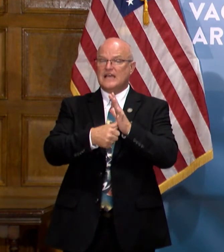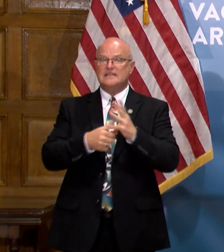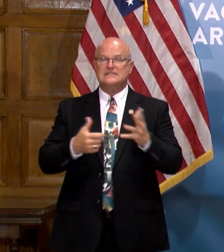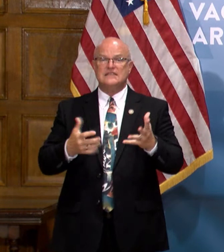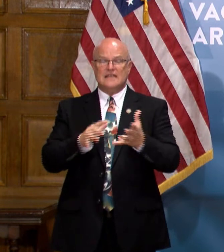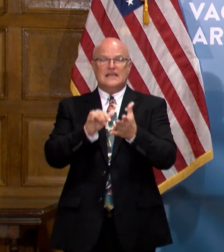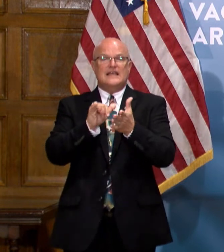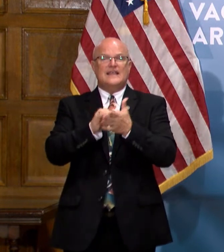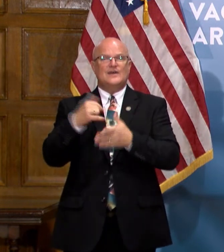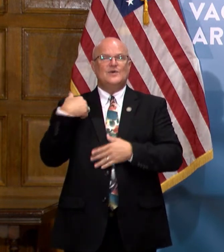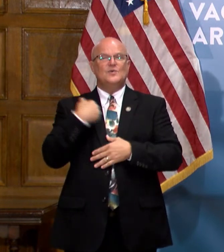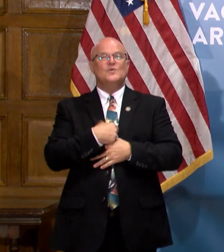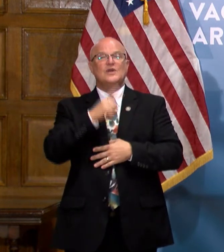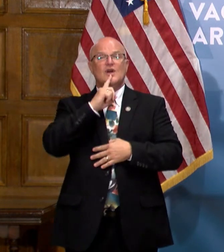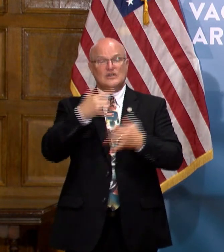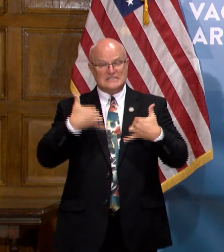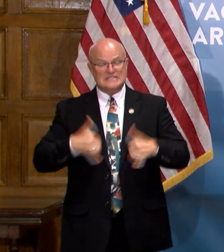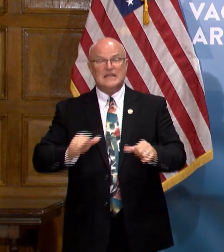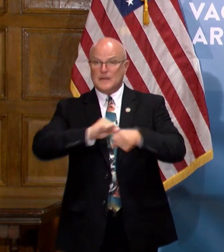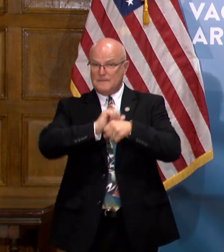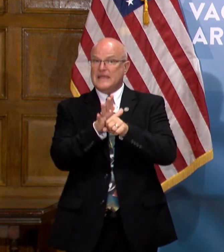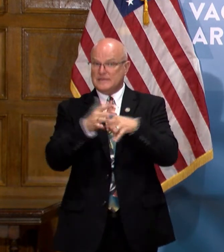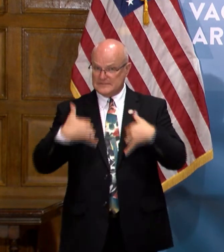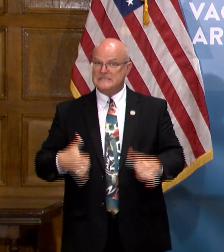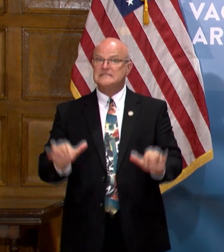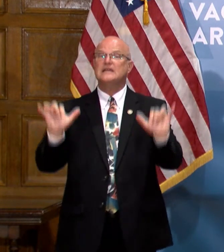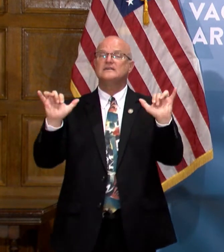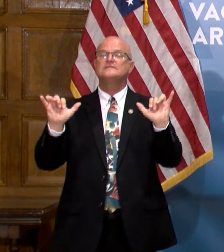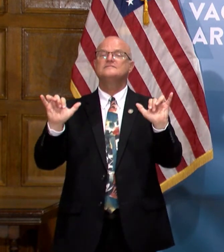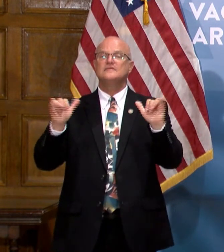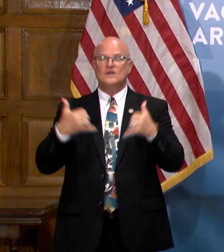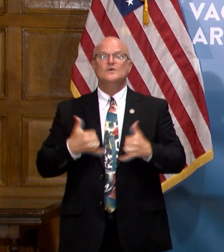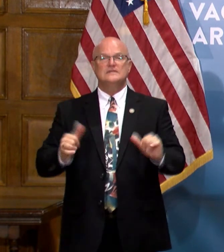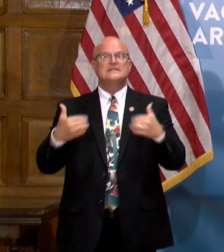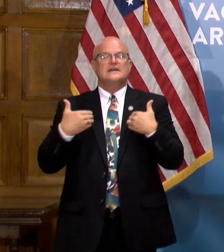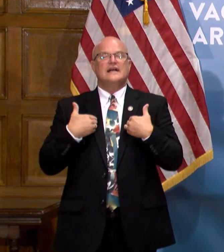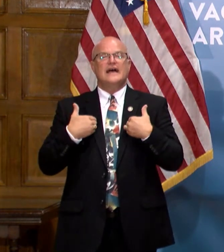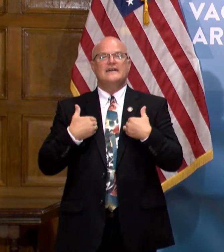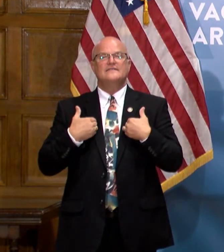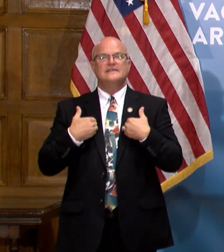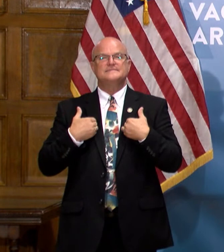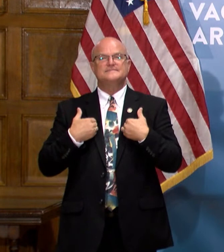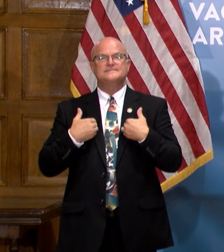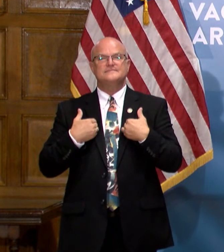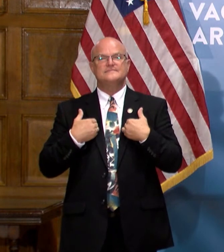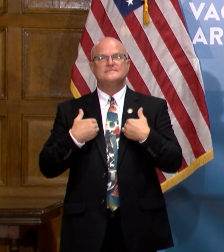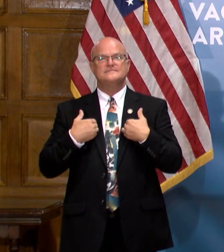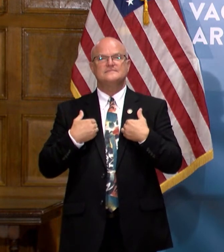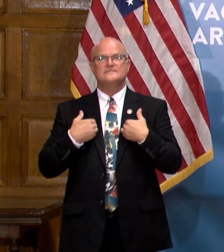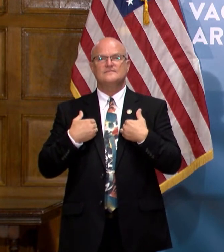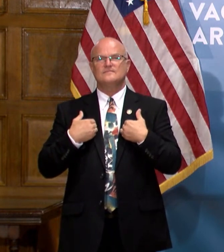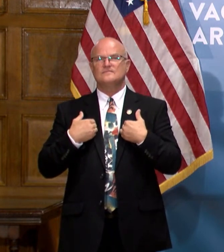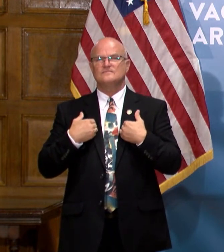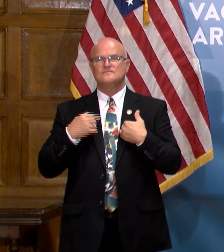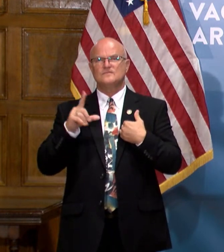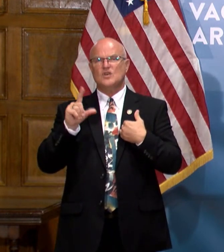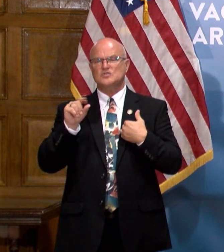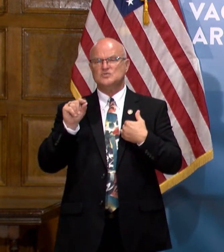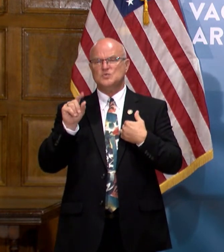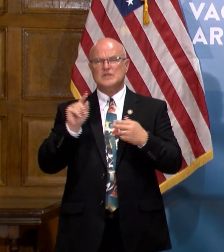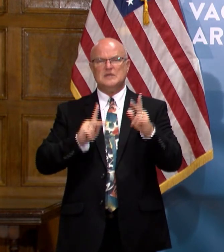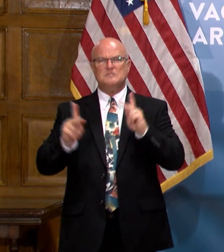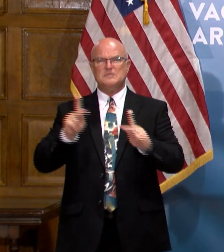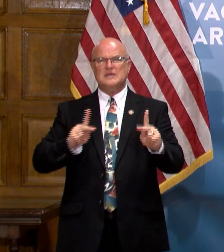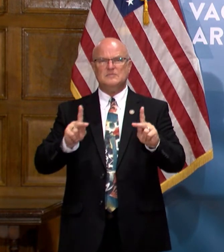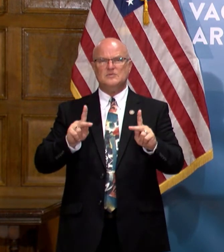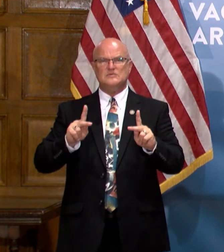that we are still in a pandemic. We still have 20 plus people dying every